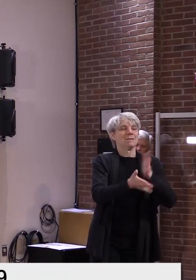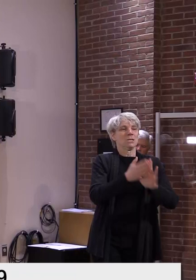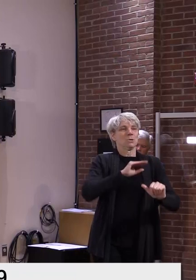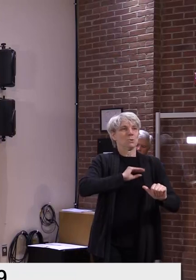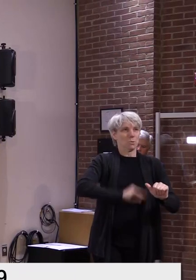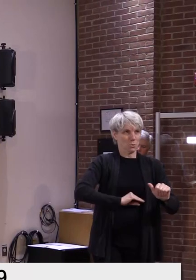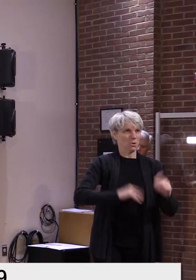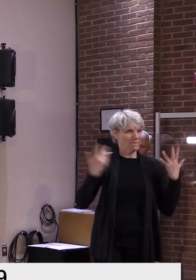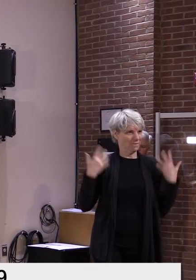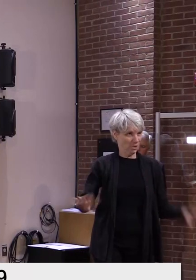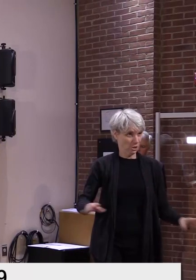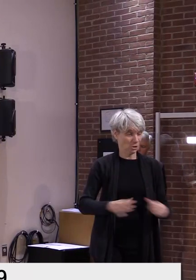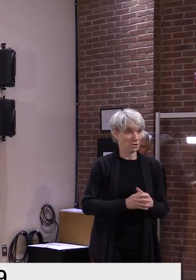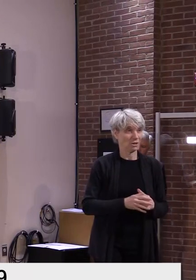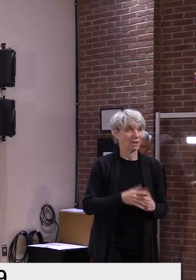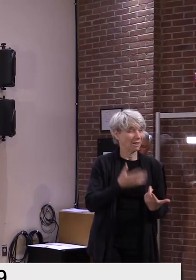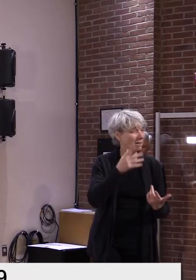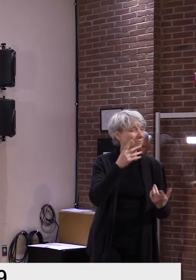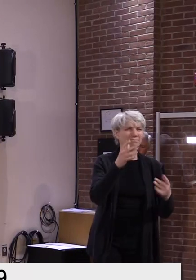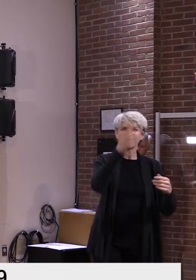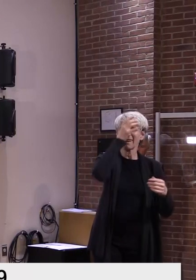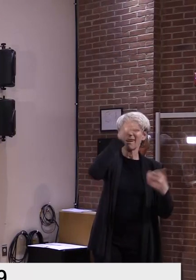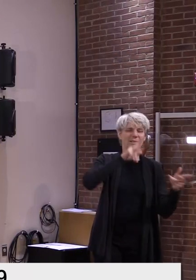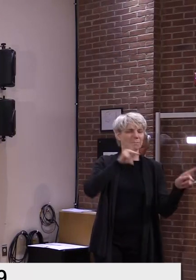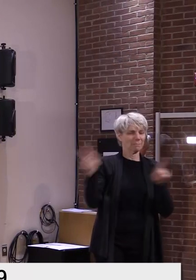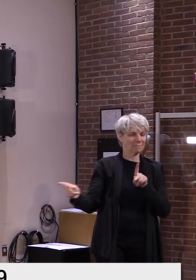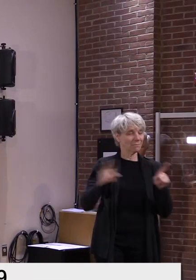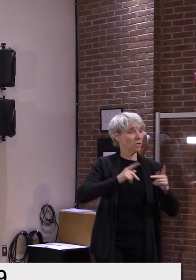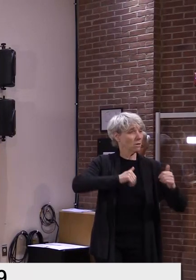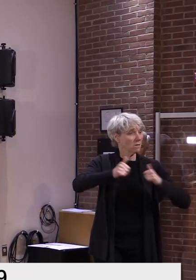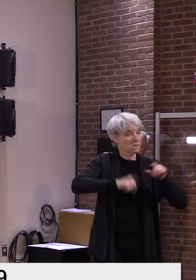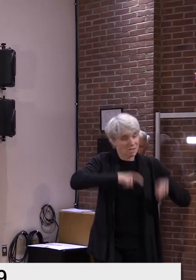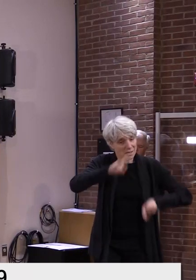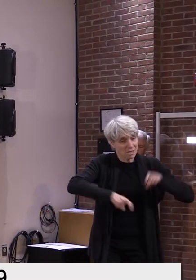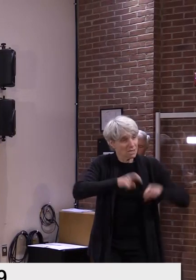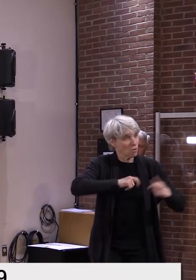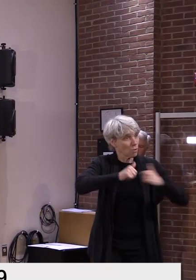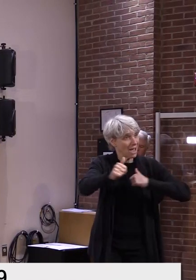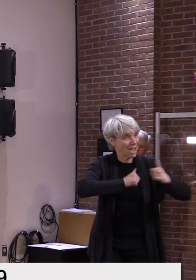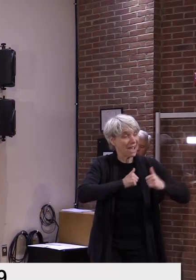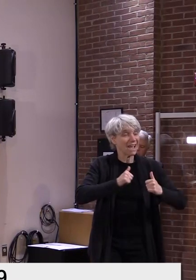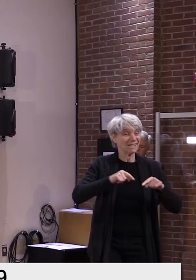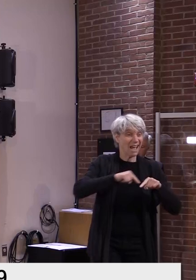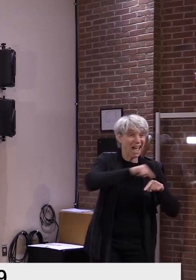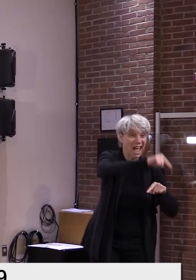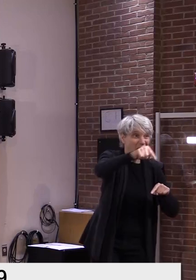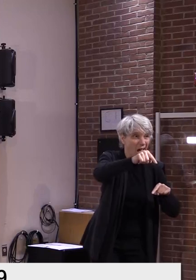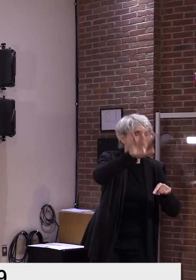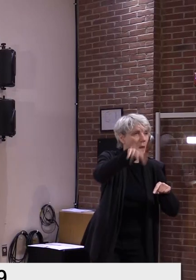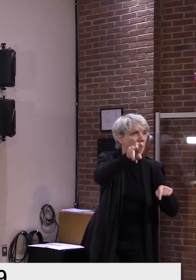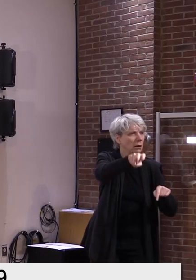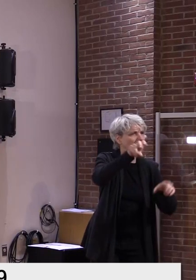Obviously, if you want to finish a race, you don't stop halfway. So visit